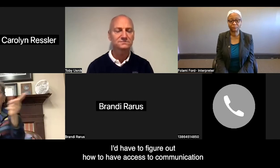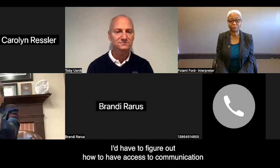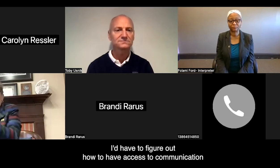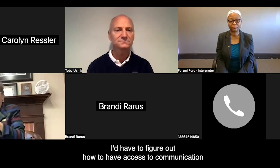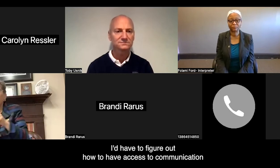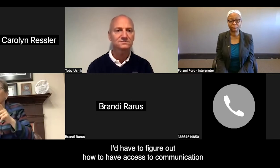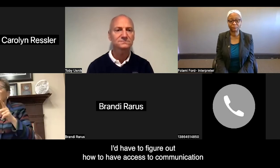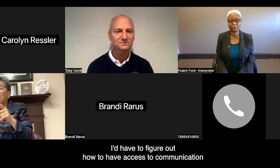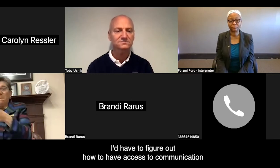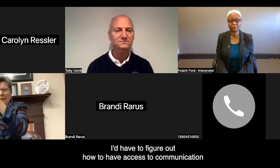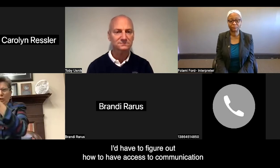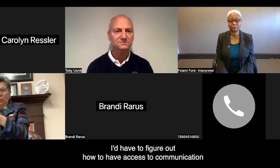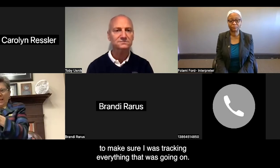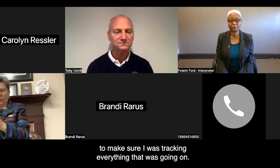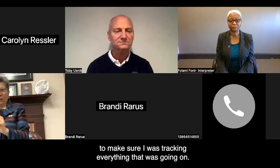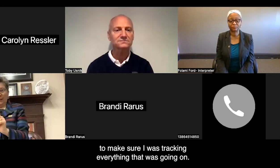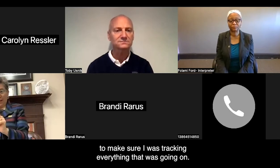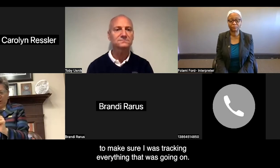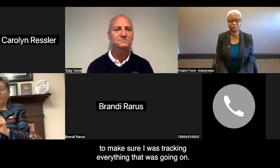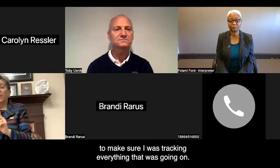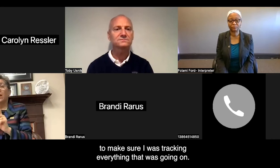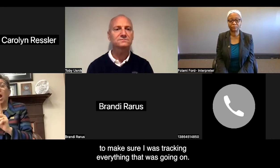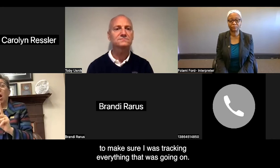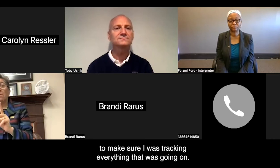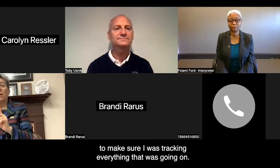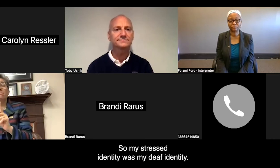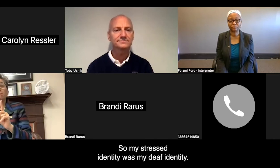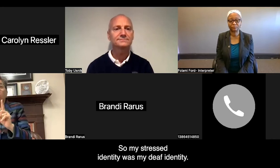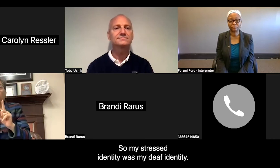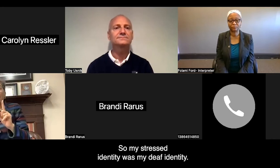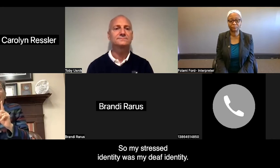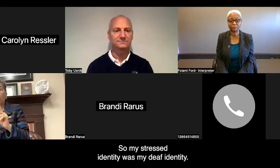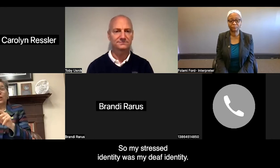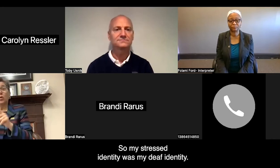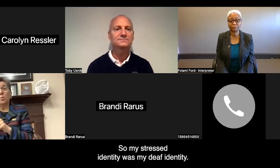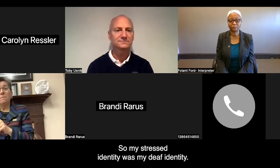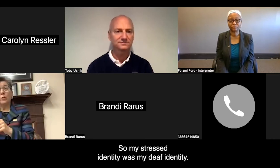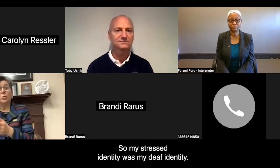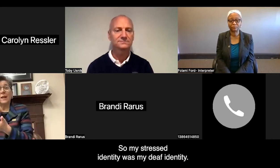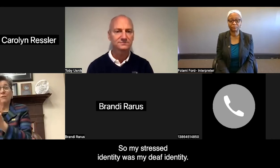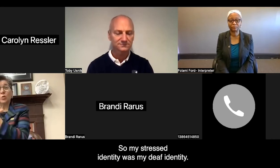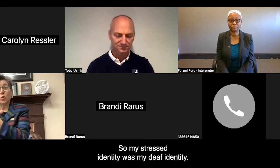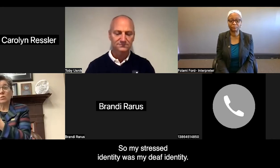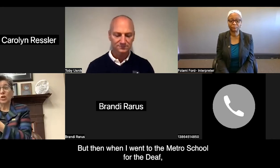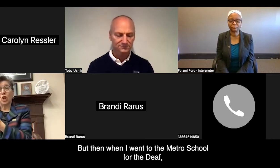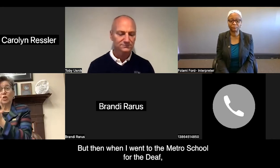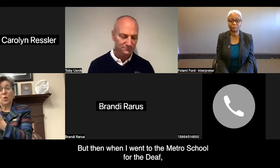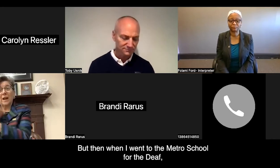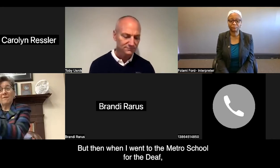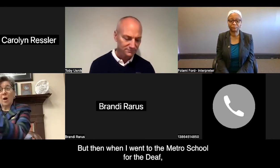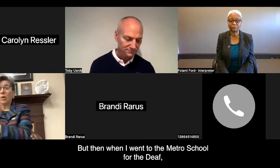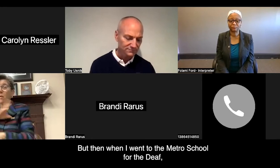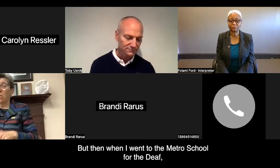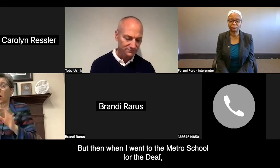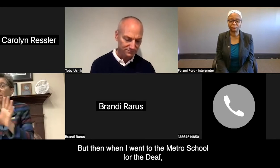communication to make sure I was tracking everything that was going on. So my stressed identity was my deaf identity. But then when I went to the Metro